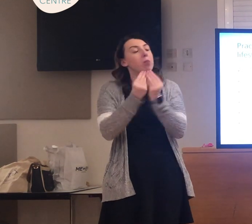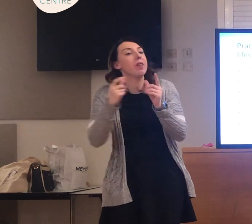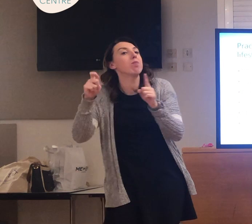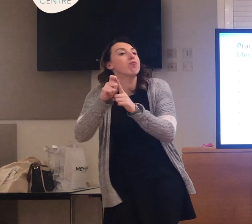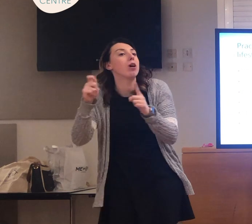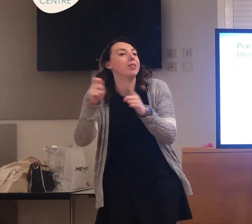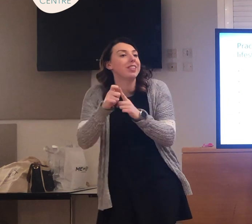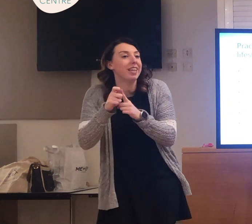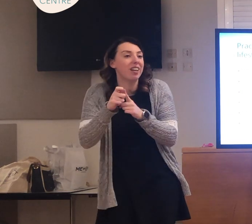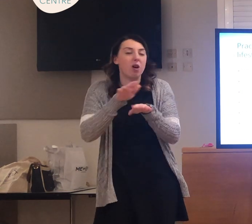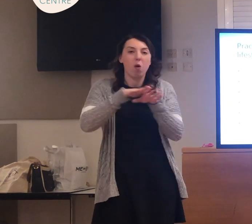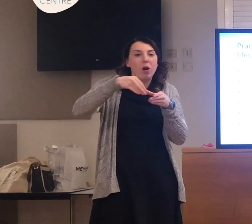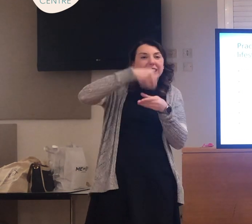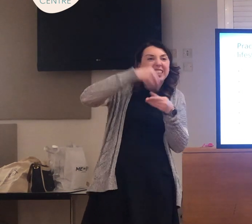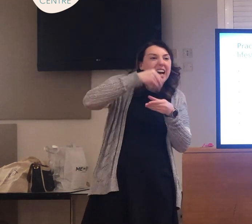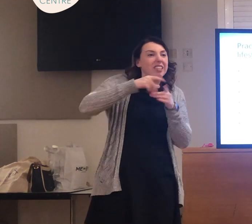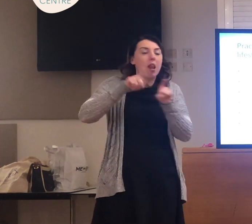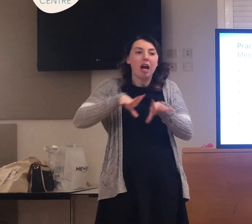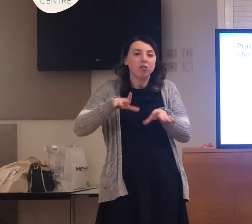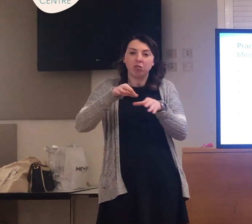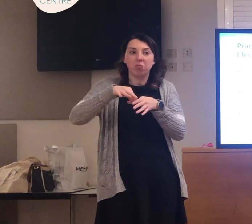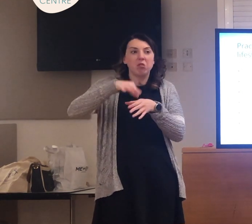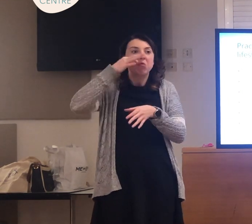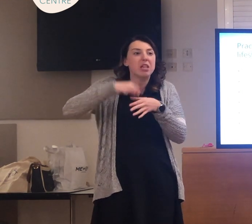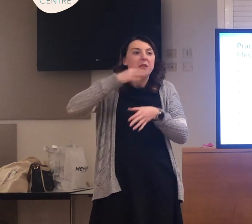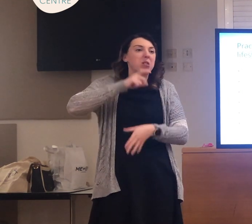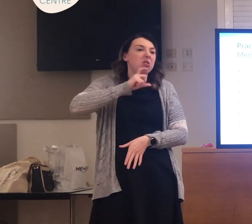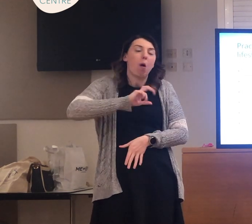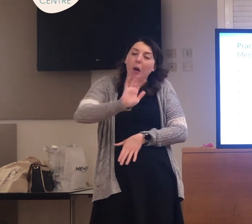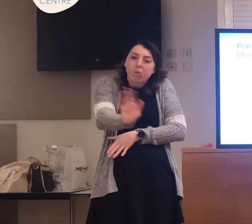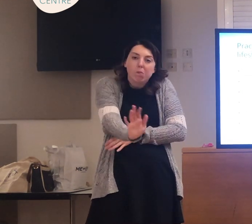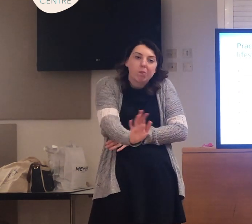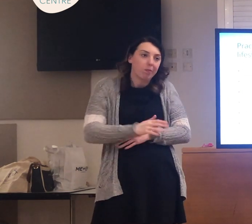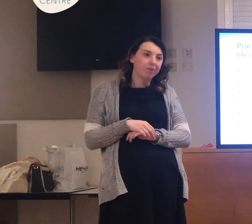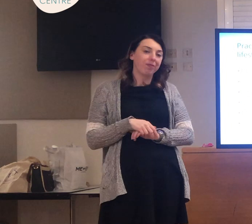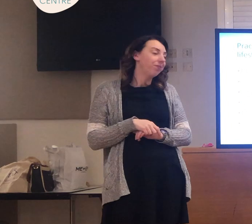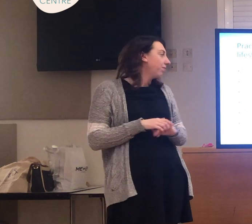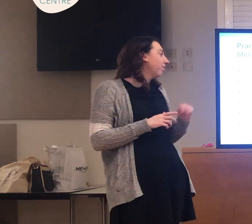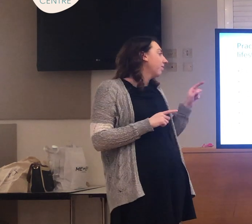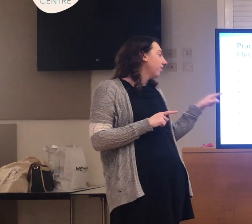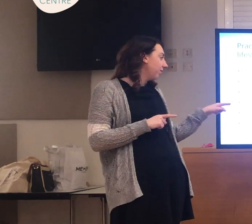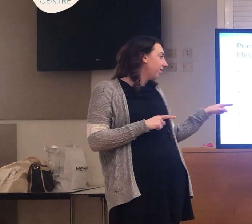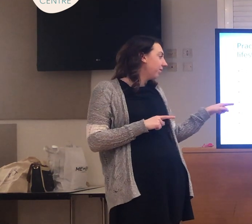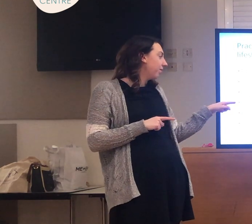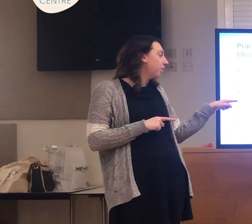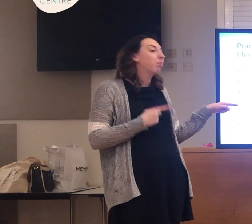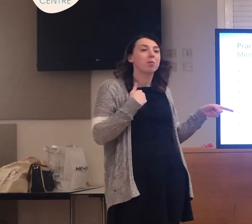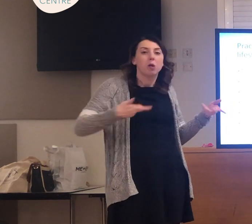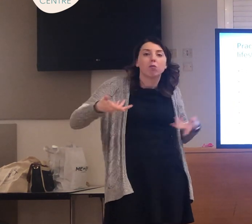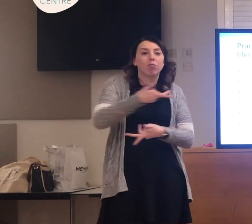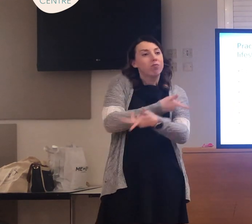not empty snacks like crisps and chocolate. I spend a lot of